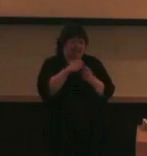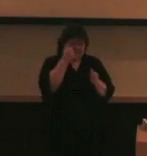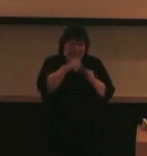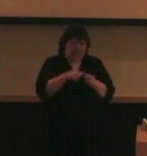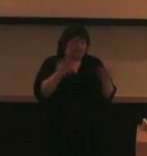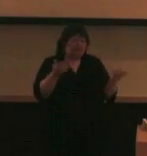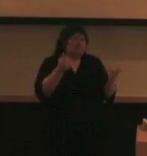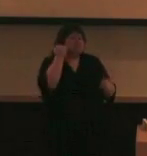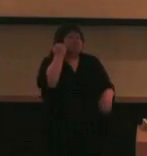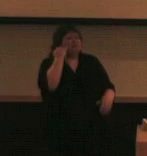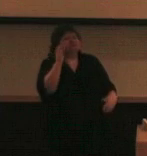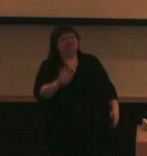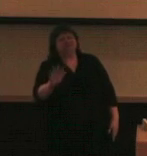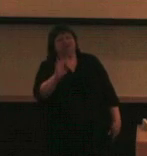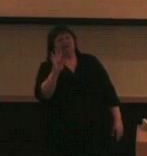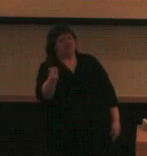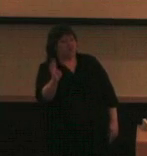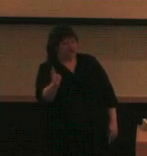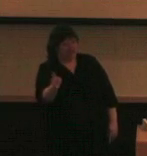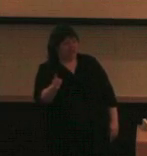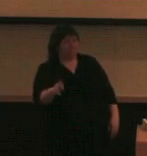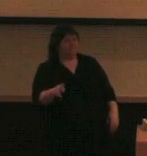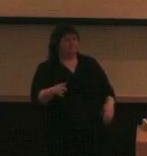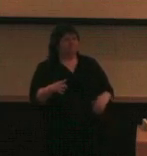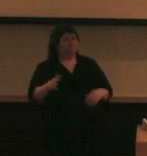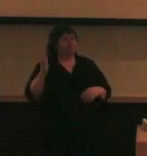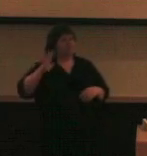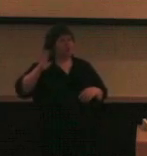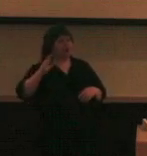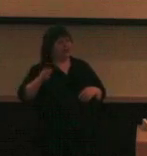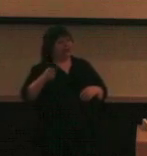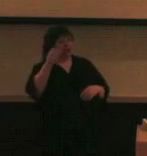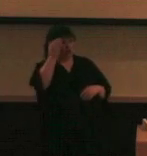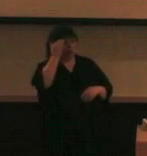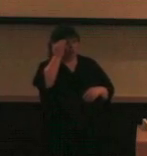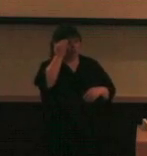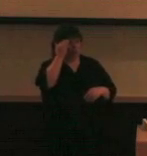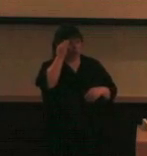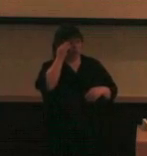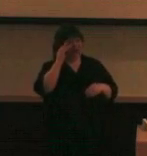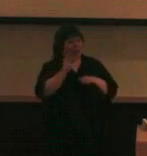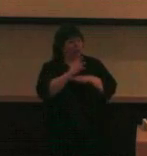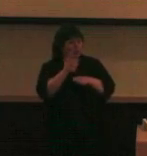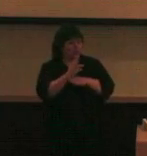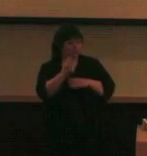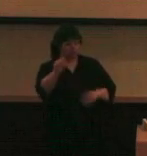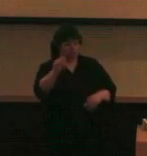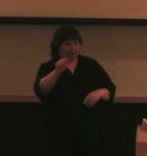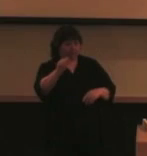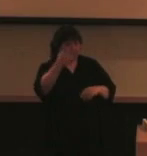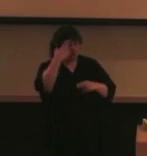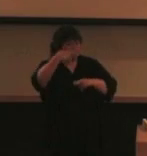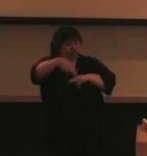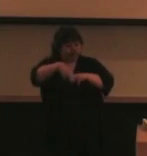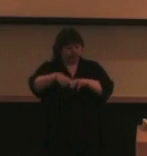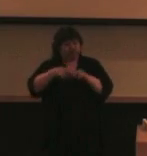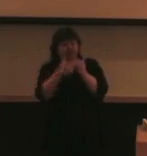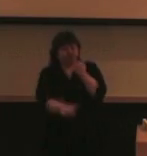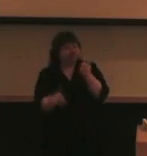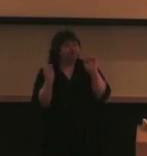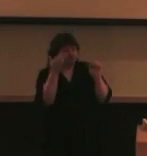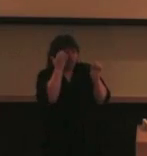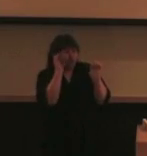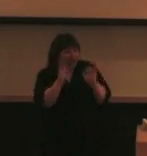let's say he was in his 40s. He at one point in time was unaware how to use a toilet to defecate, basically. All